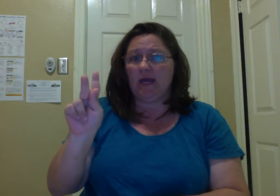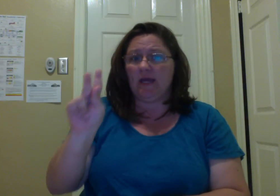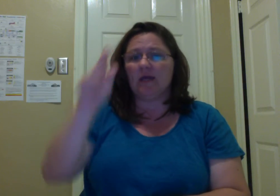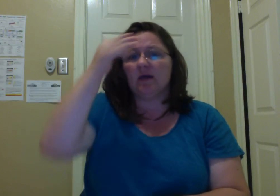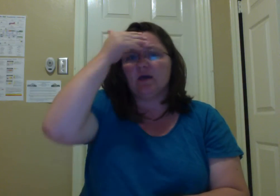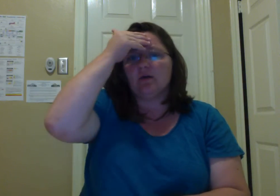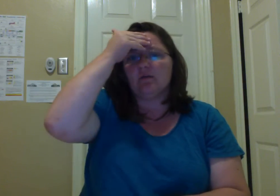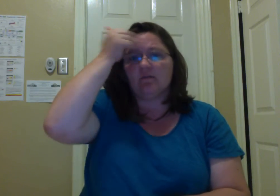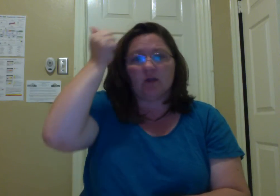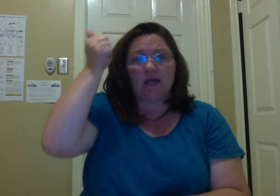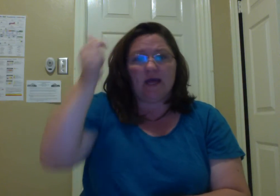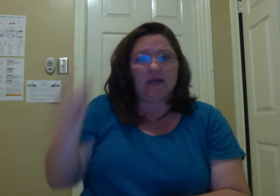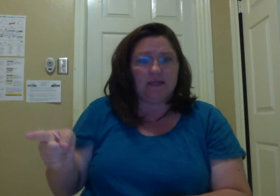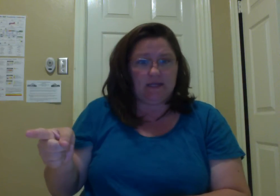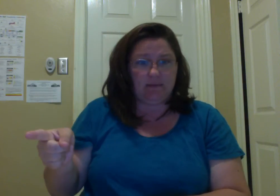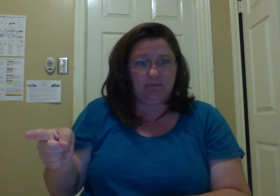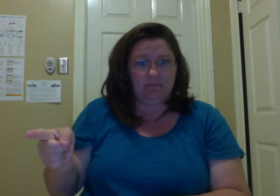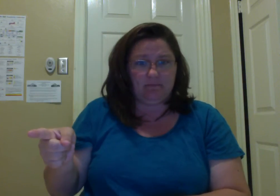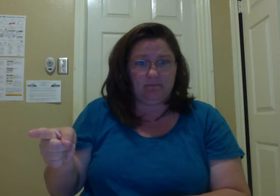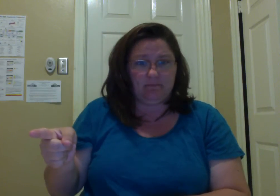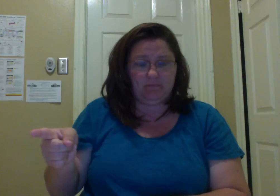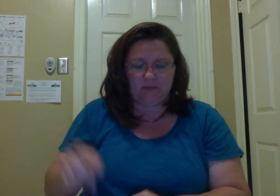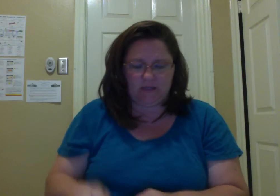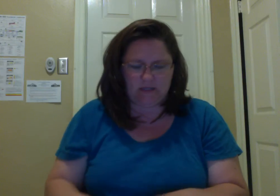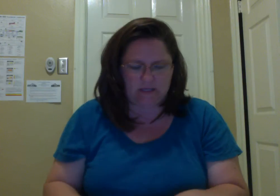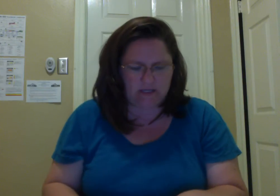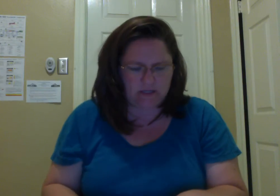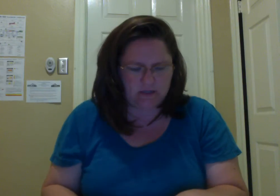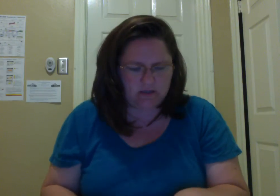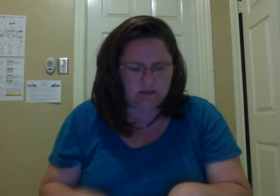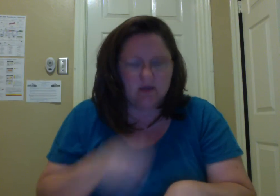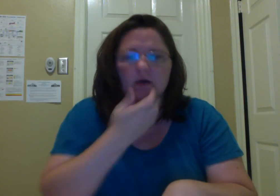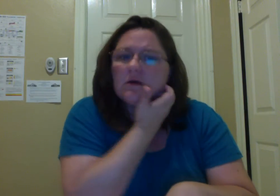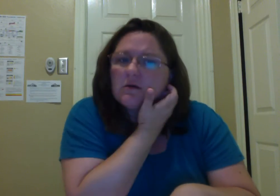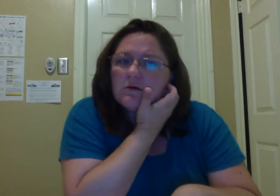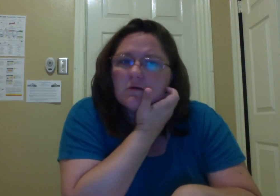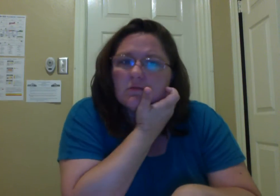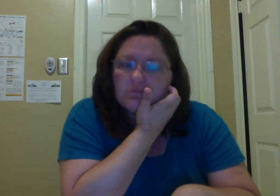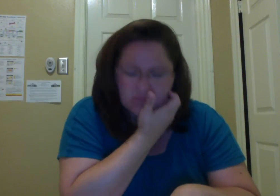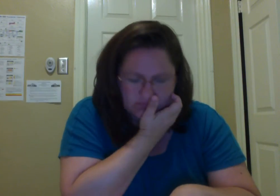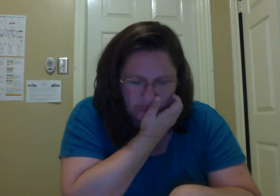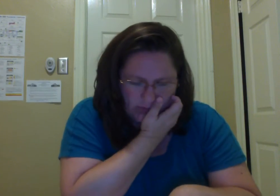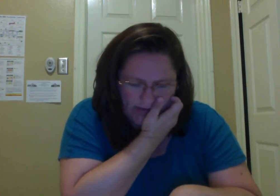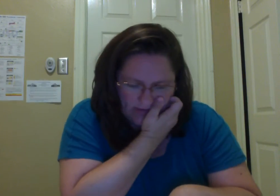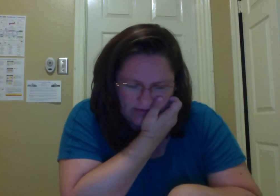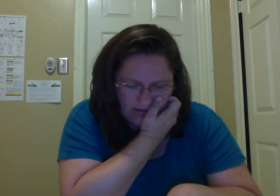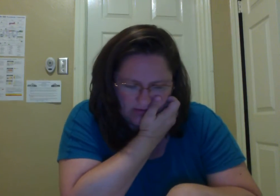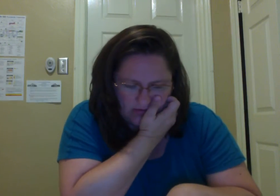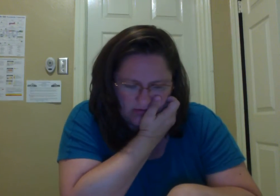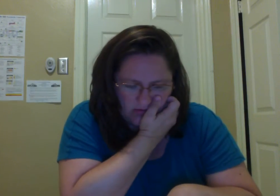M-A-R-K, forget him. Okay? Where are we at? Dan.